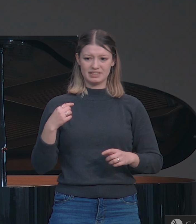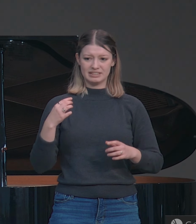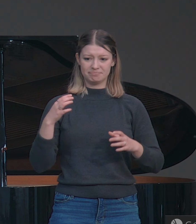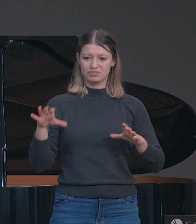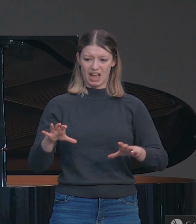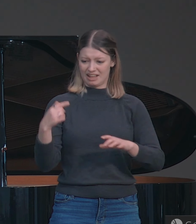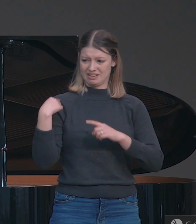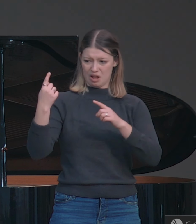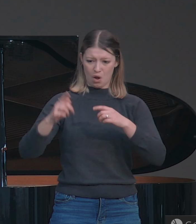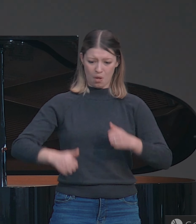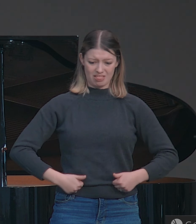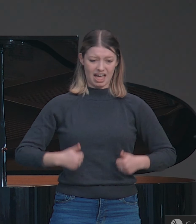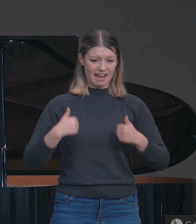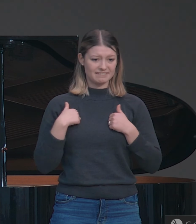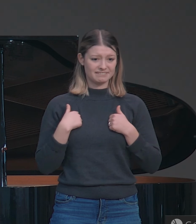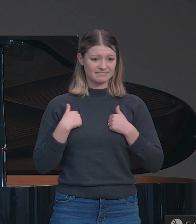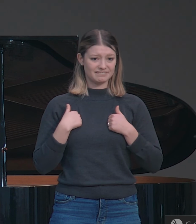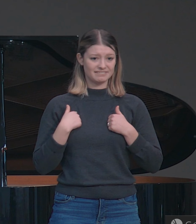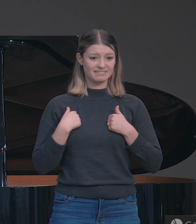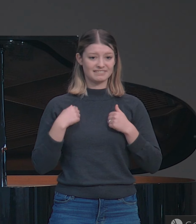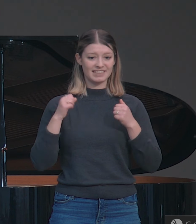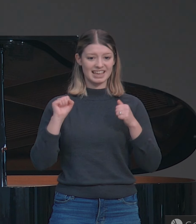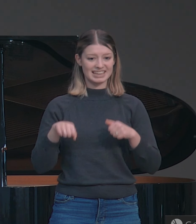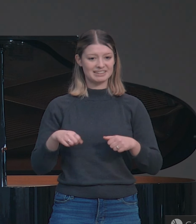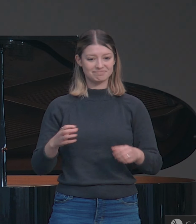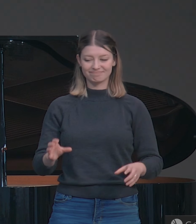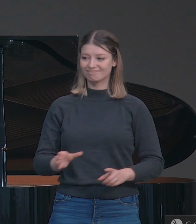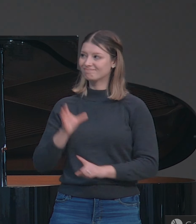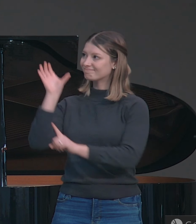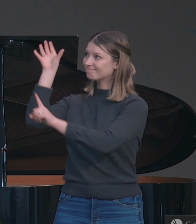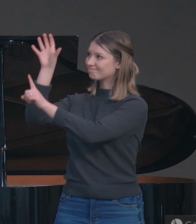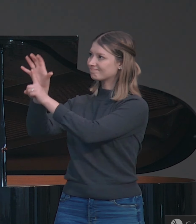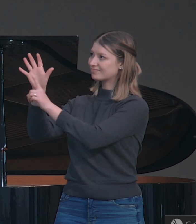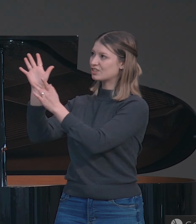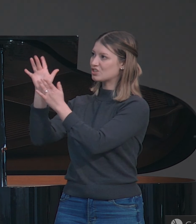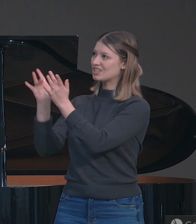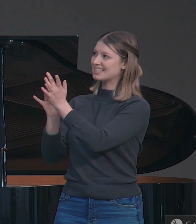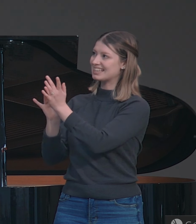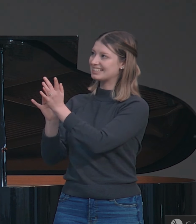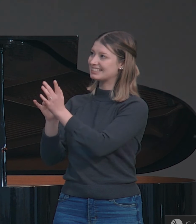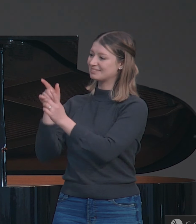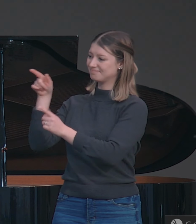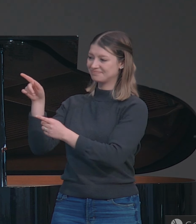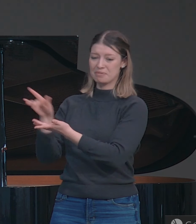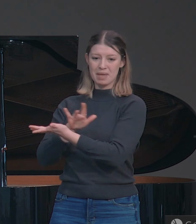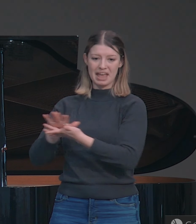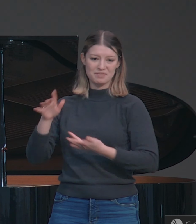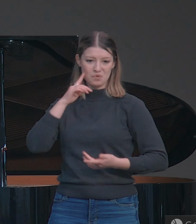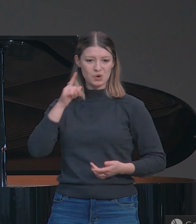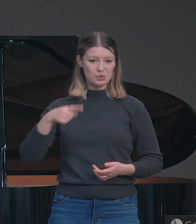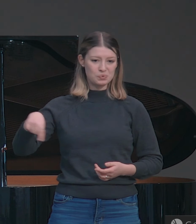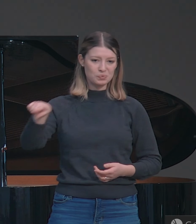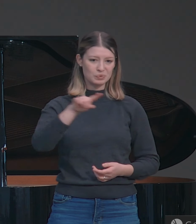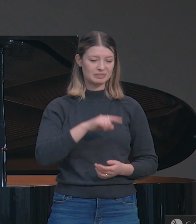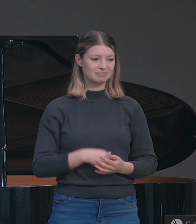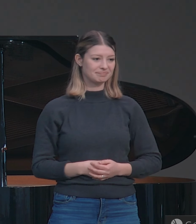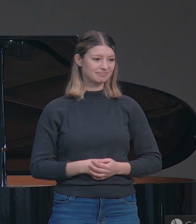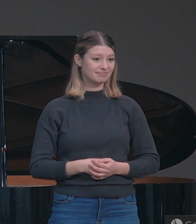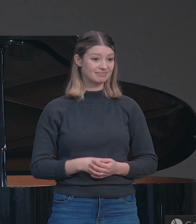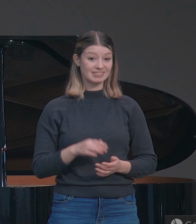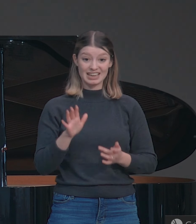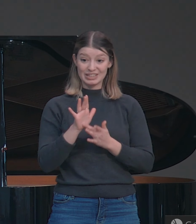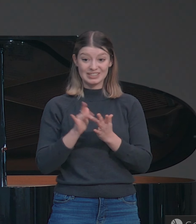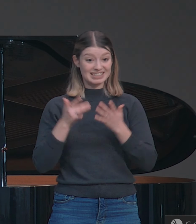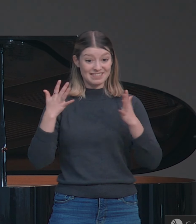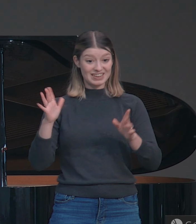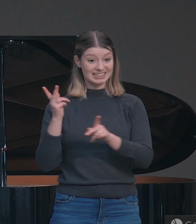committed can be laid upon Jesus, right, by God, and he can pay for them. He did pay for them. But will you come